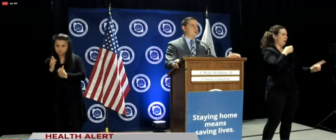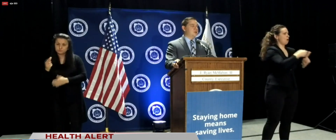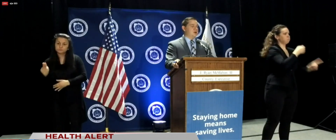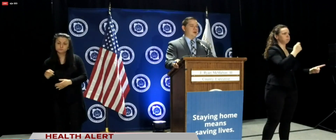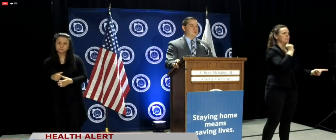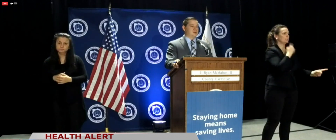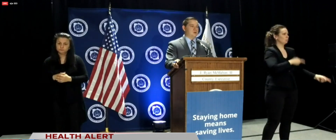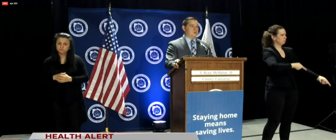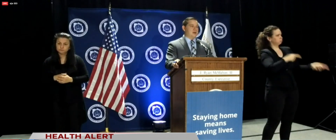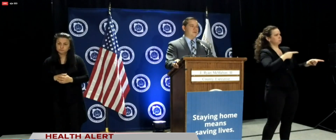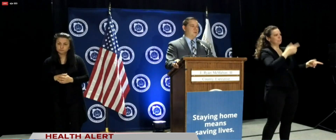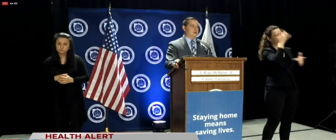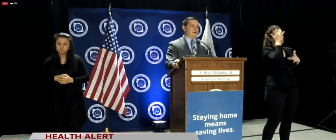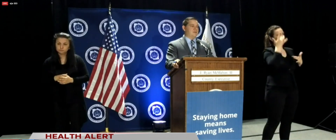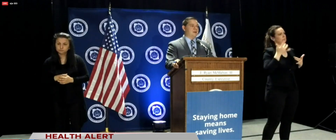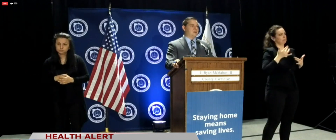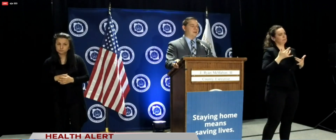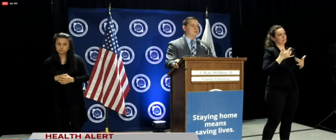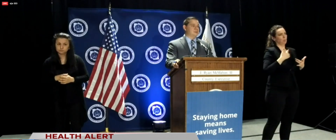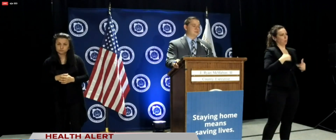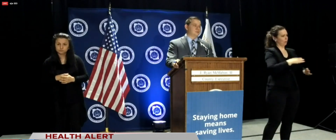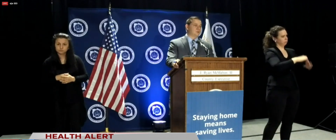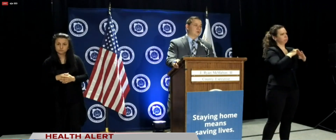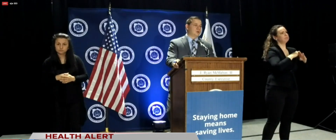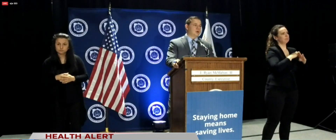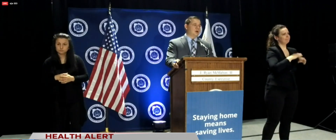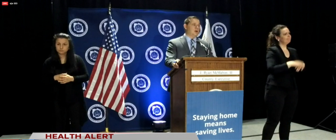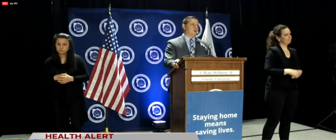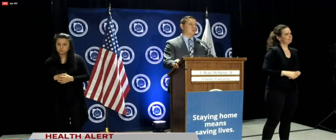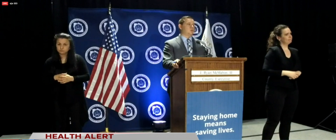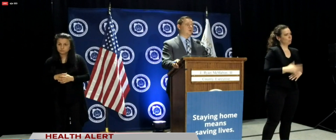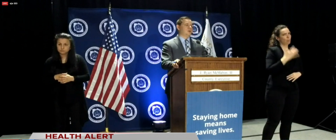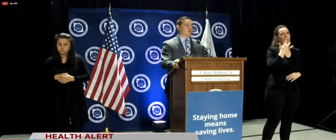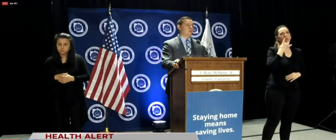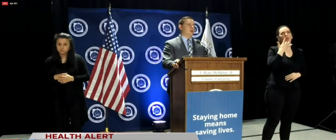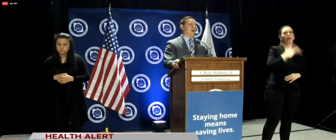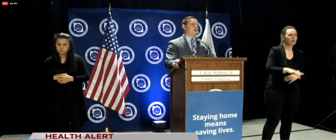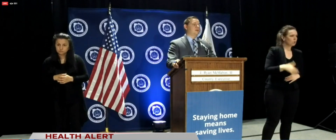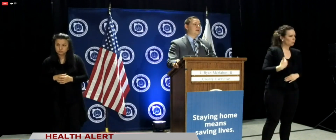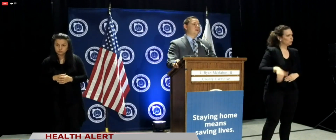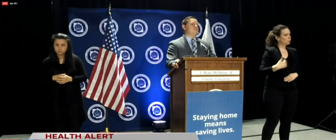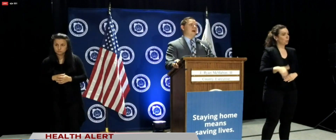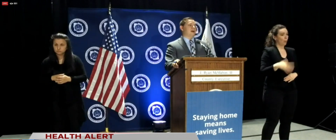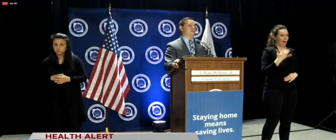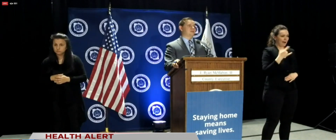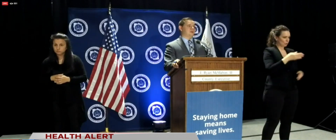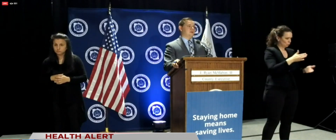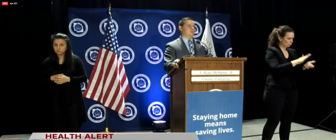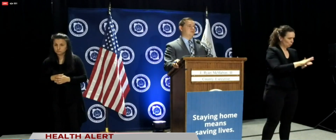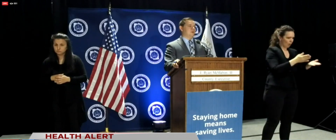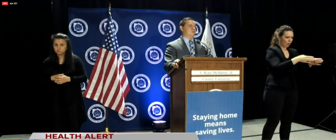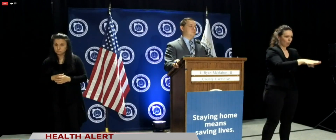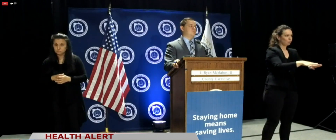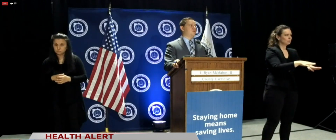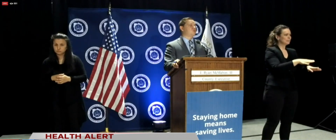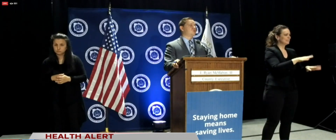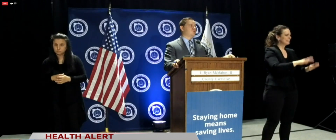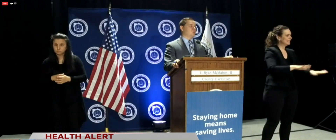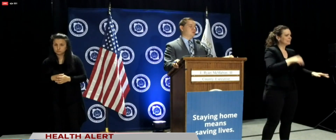situation. So we didn't have any cases through really where we had impacts